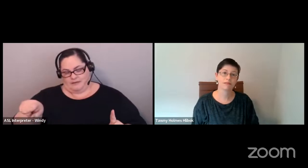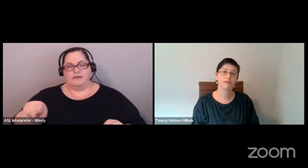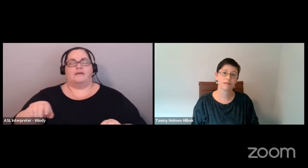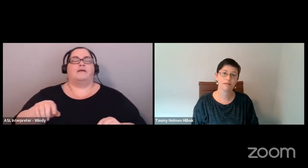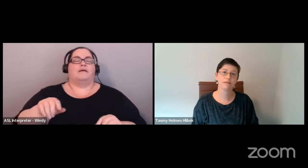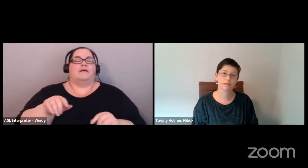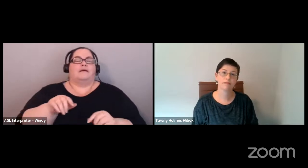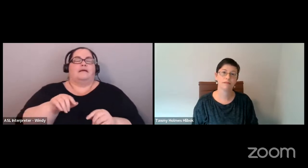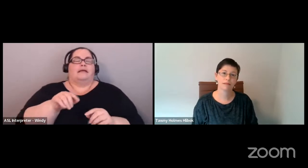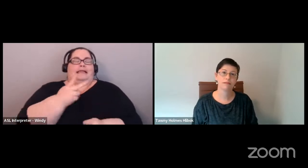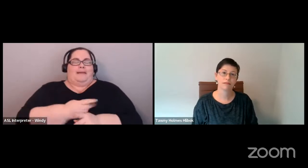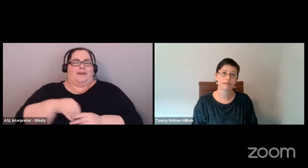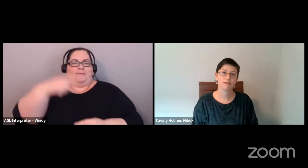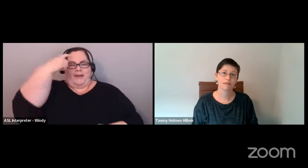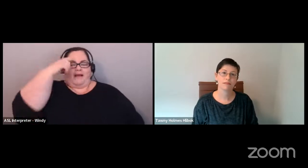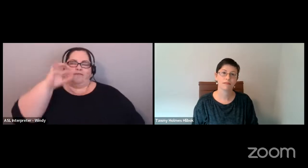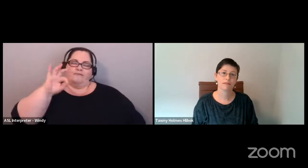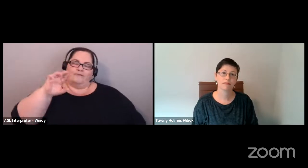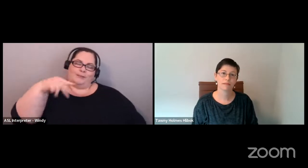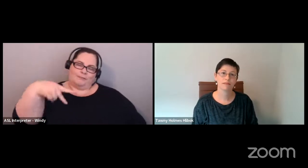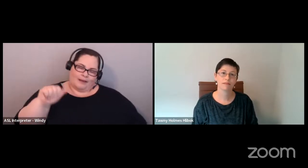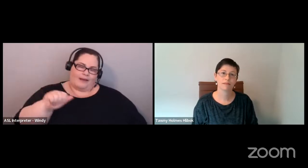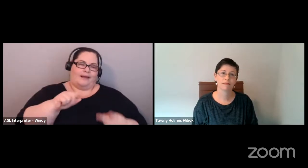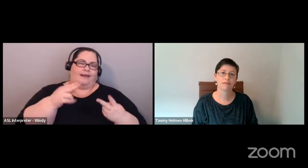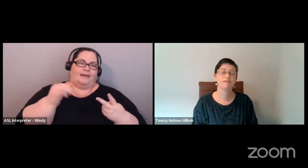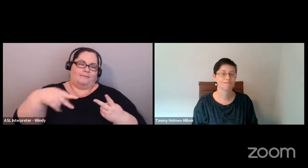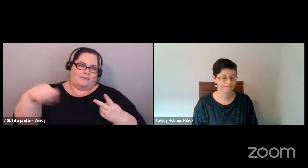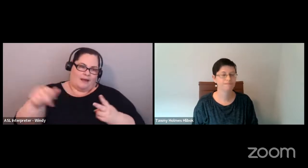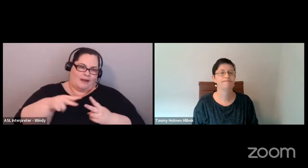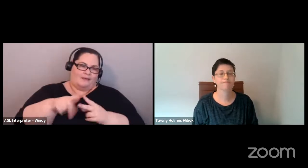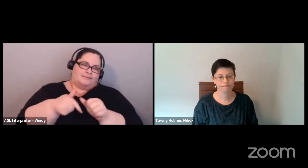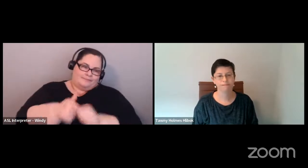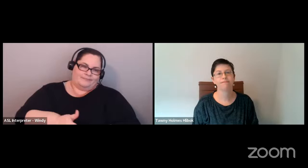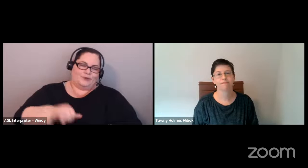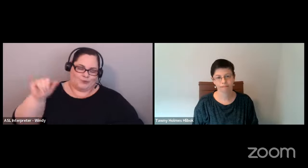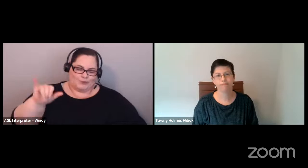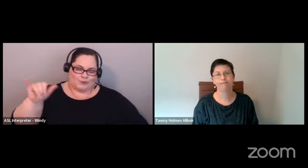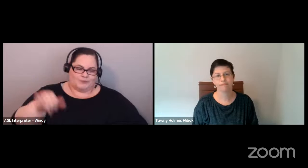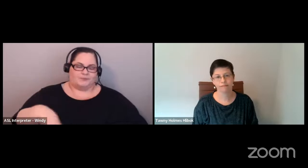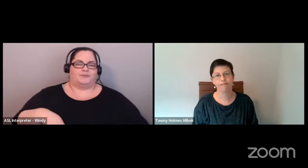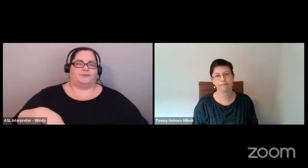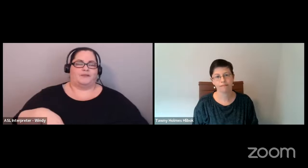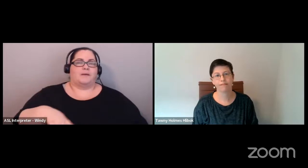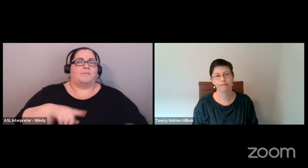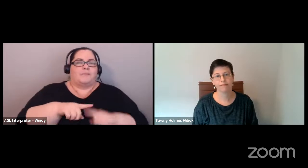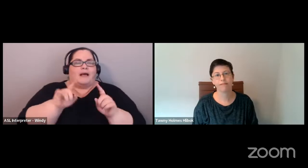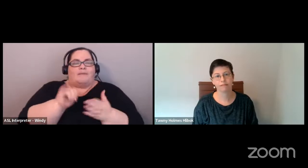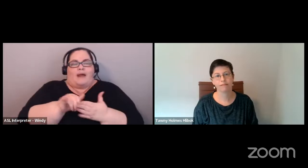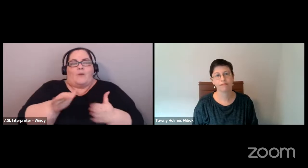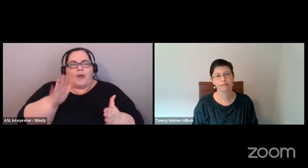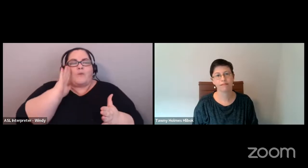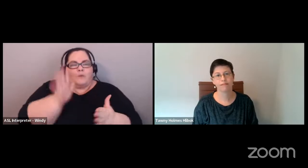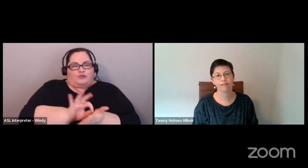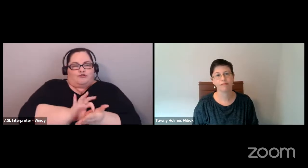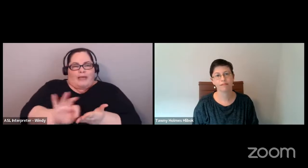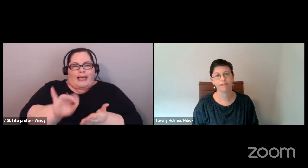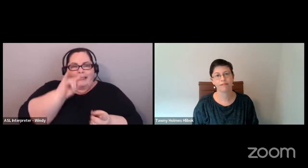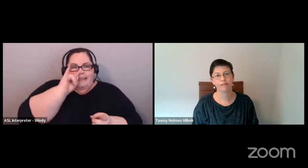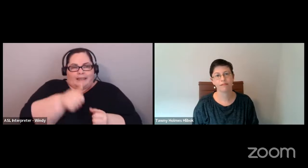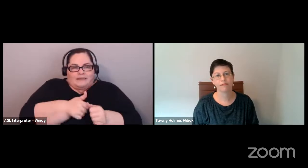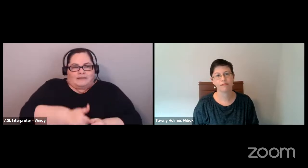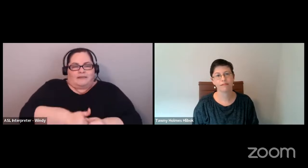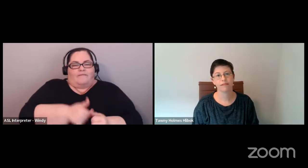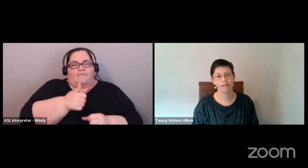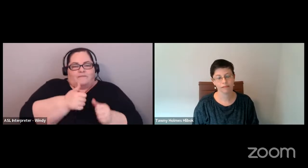Keeping in mind with FERPA and HIPAA compliance, but that way we would be tracking kids based on